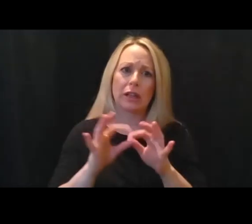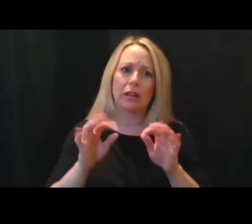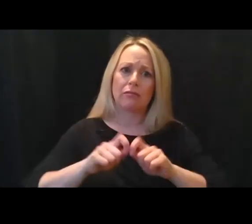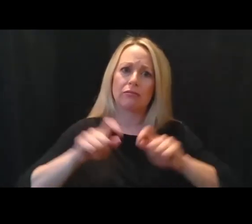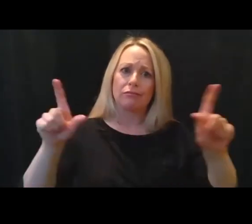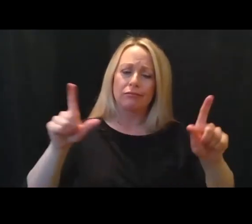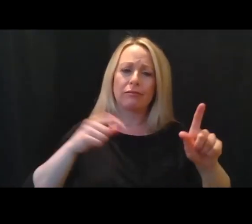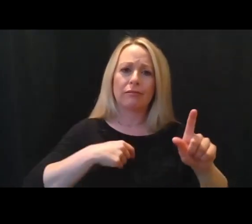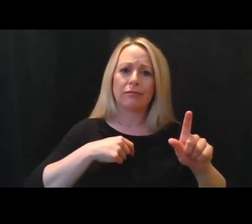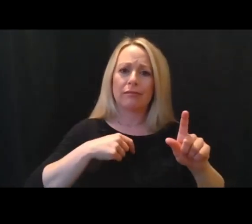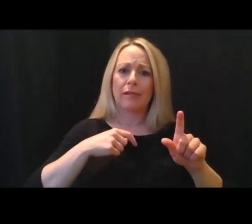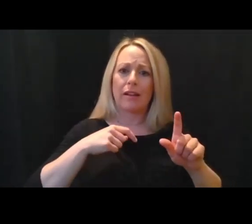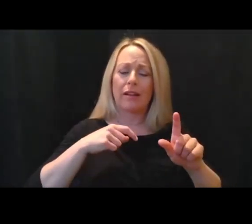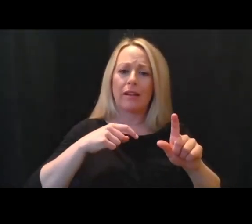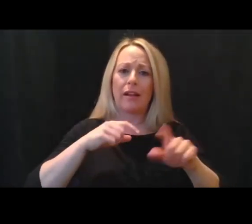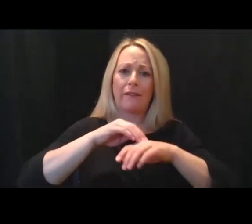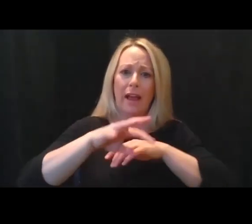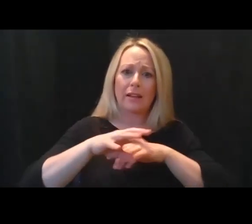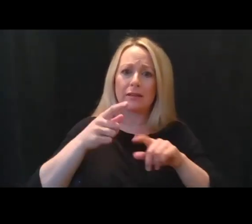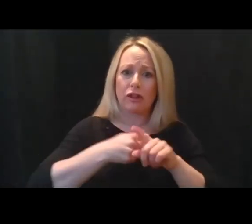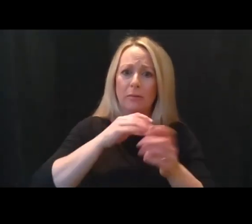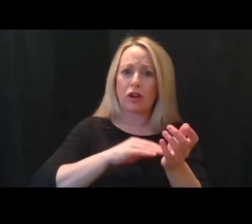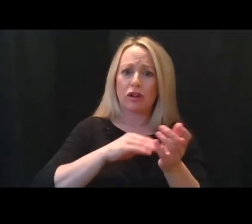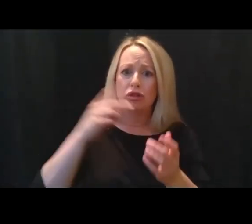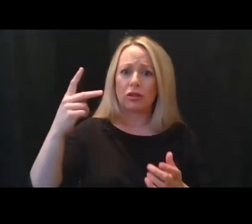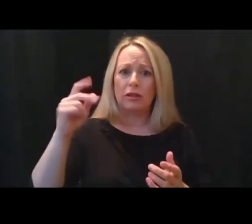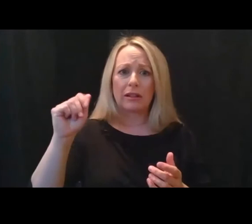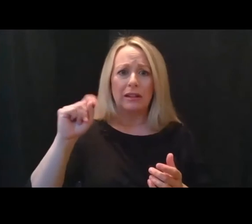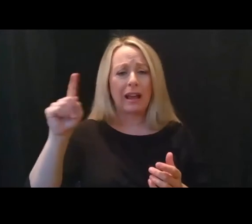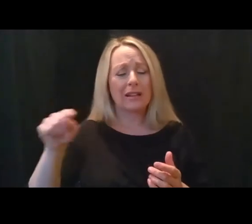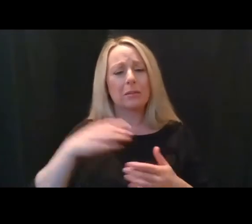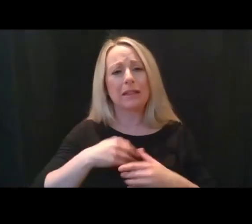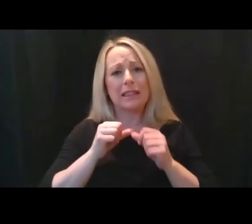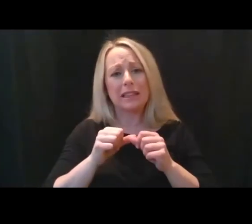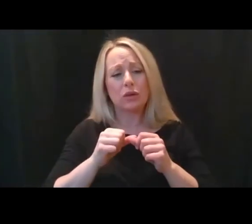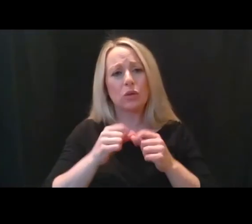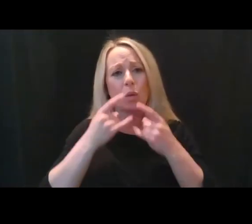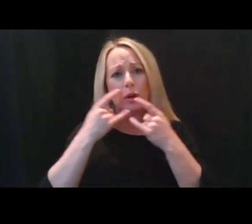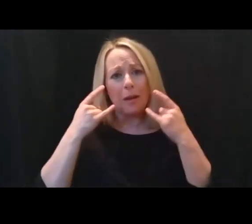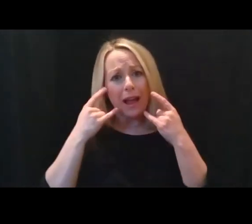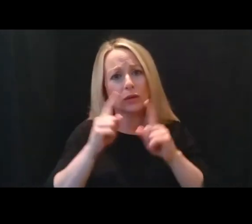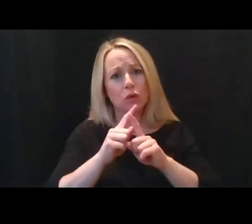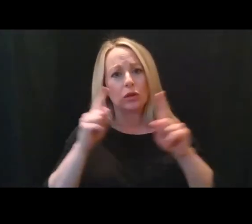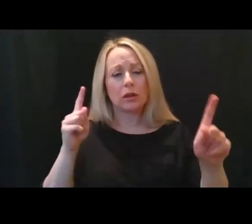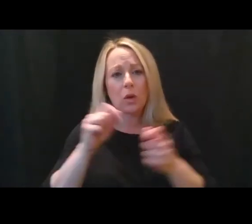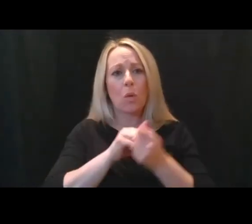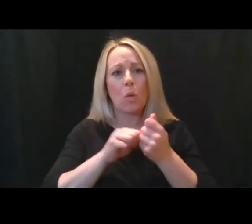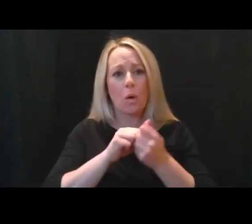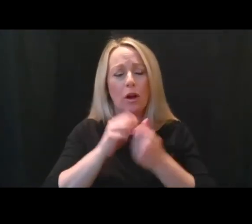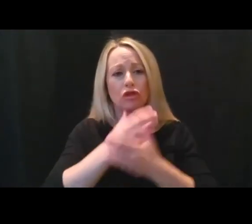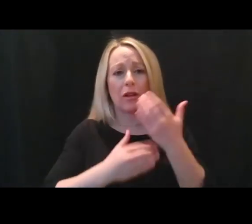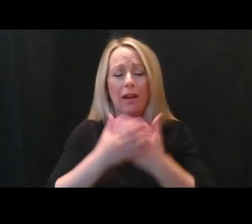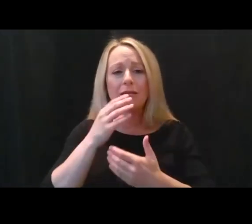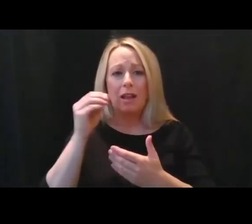Katz was saying, which is continue to wear your mask, social distance, wash your hands, and get vaccinated when you